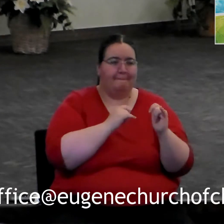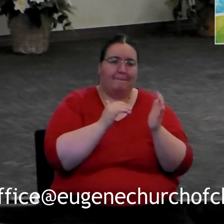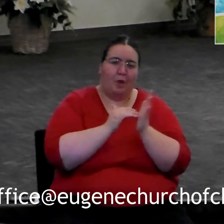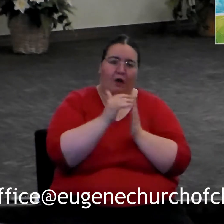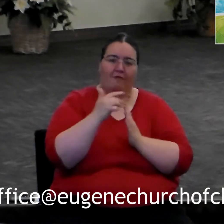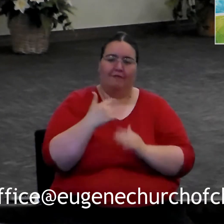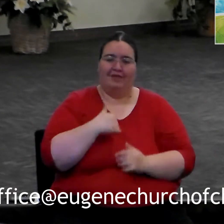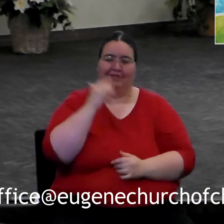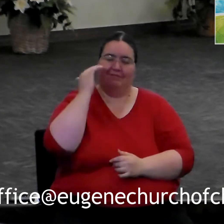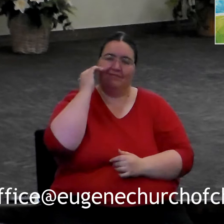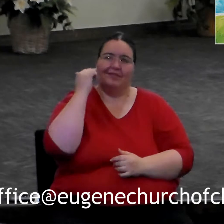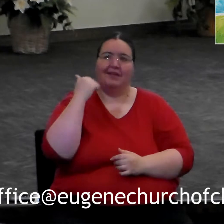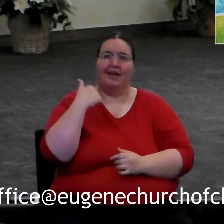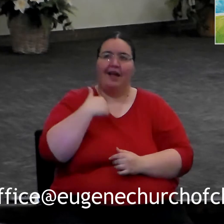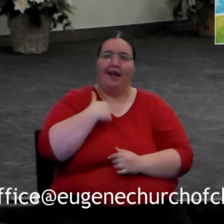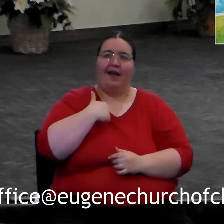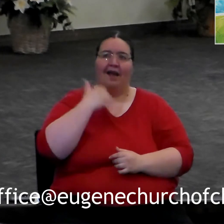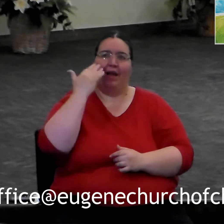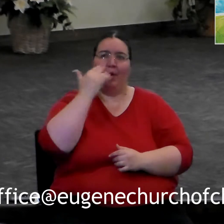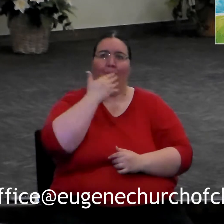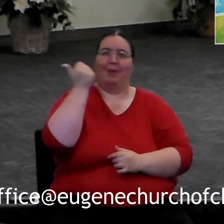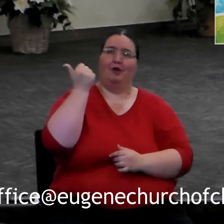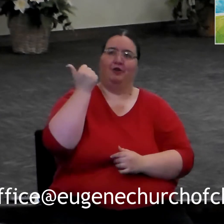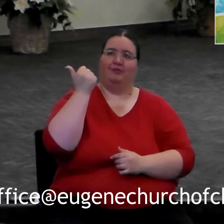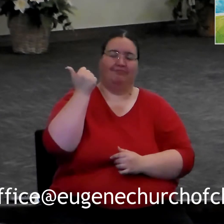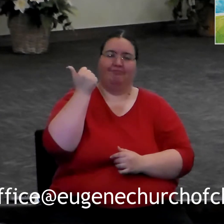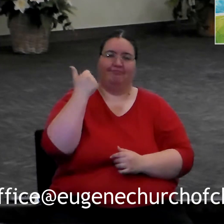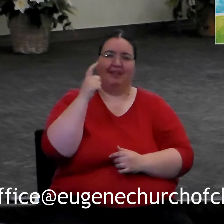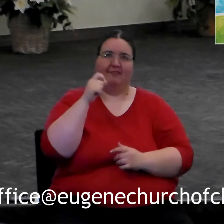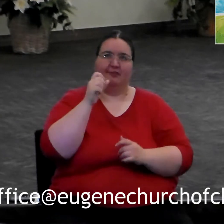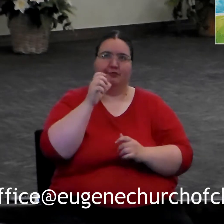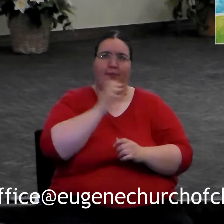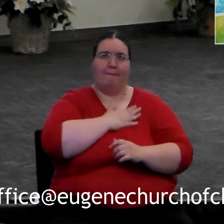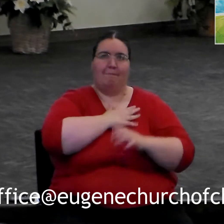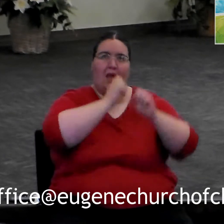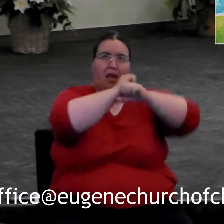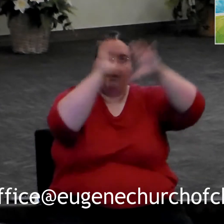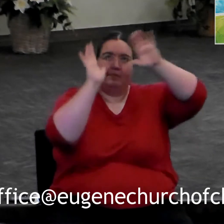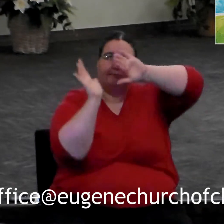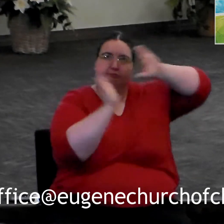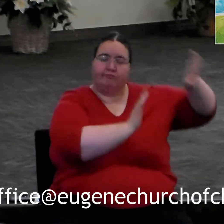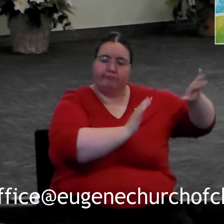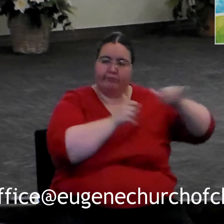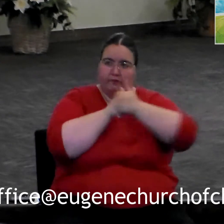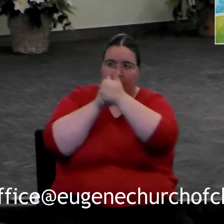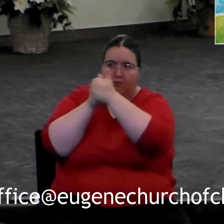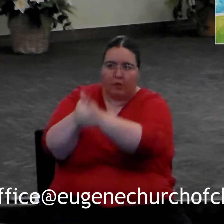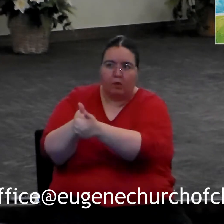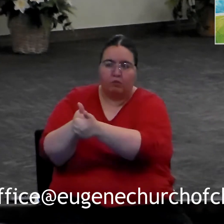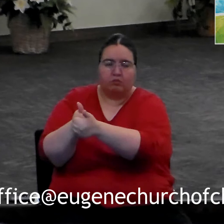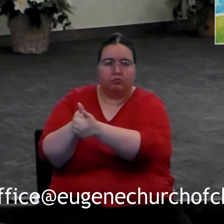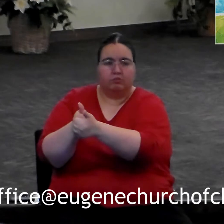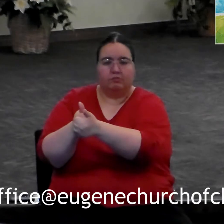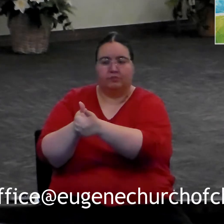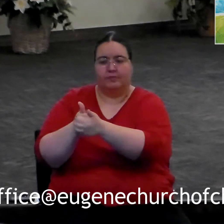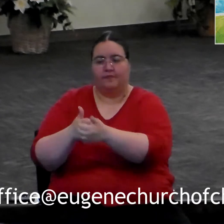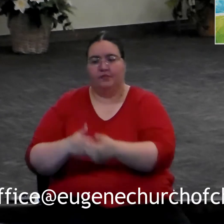In verse 26, he says, what good will it be for someone to gain the whole world yet forfeit their soul? Or what can anyone give in exchange